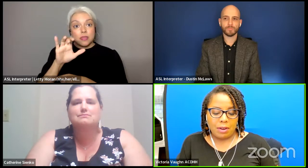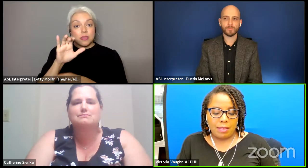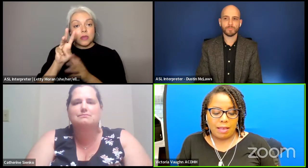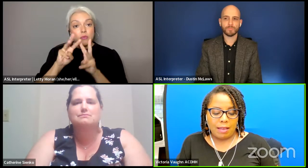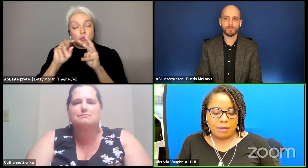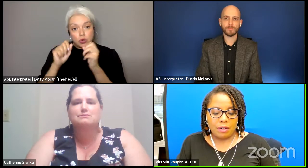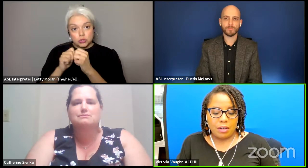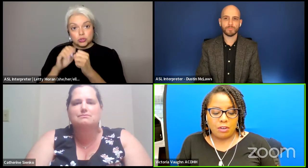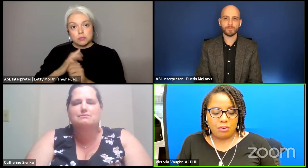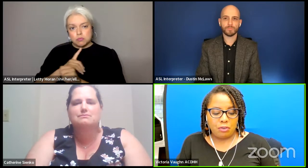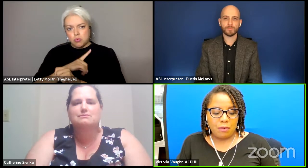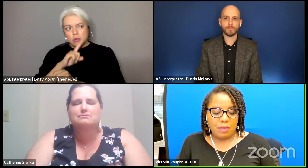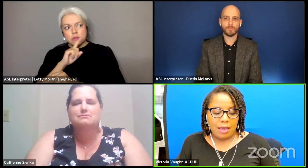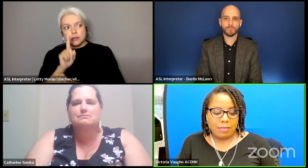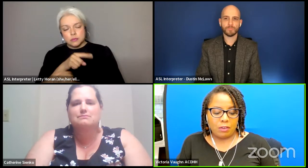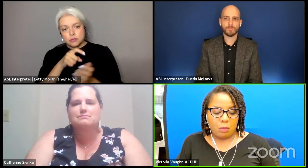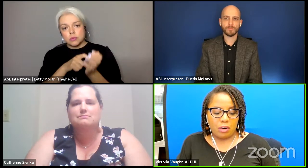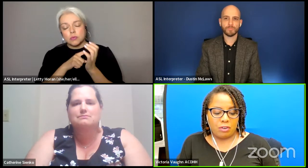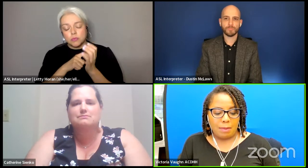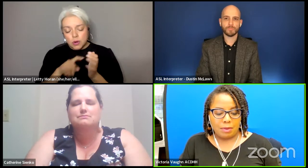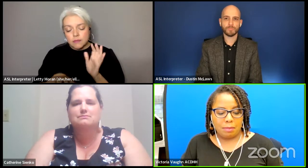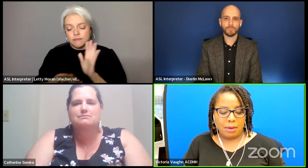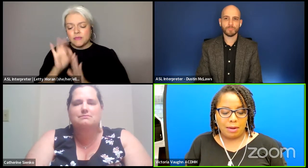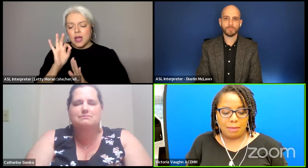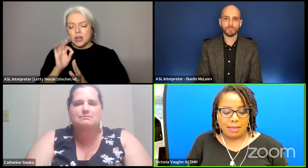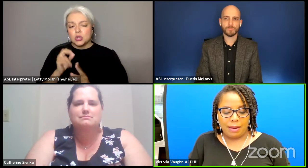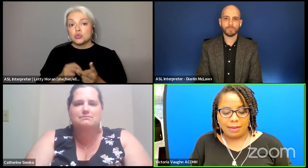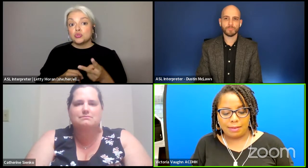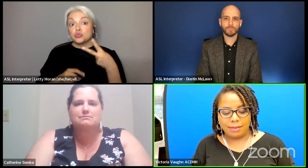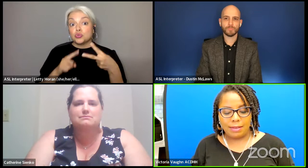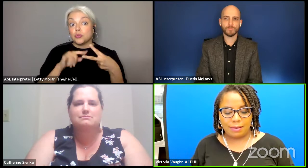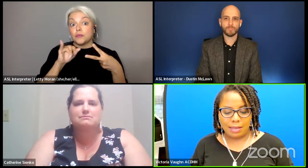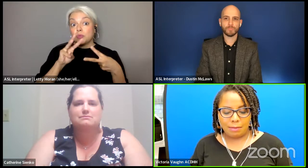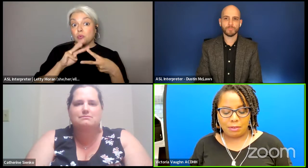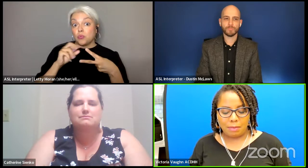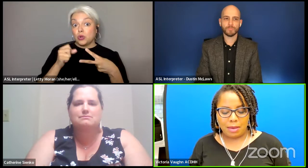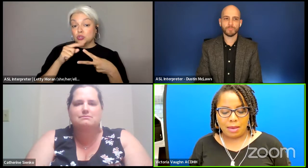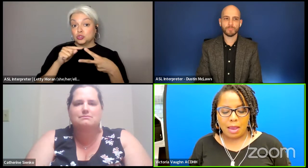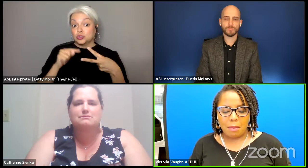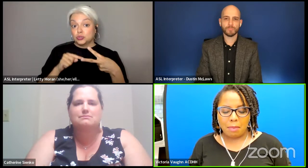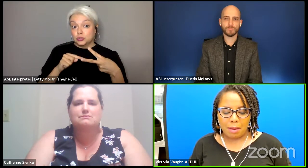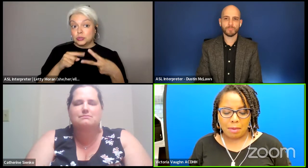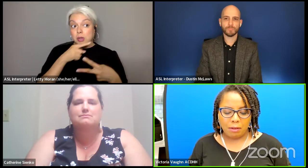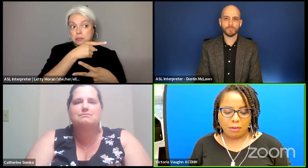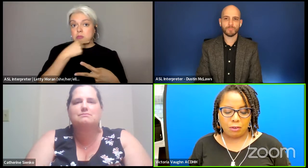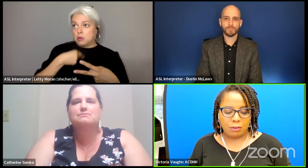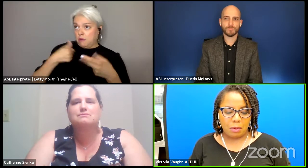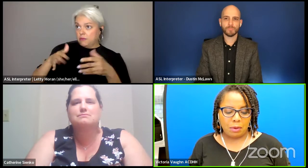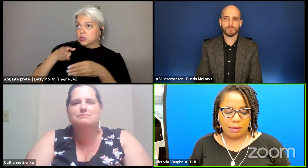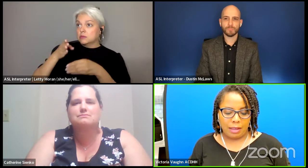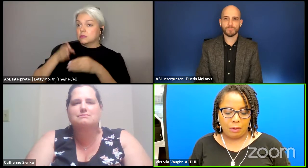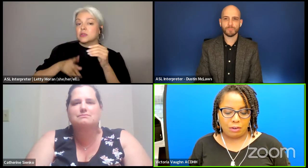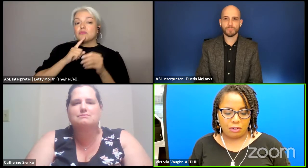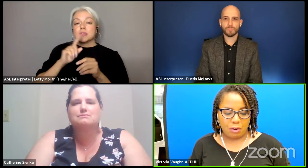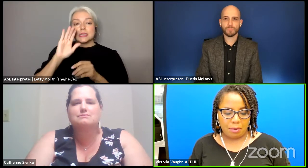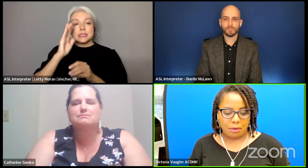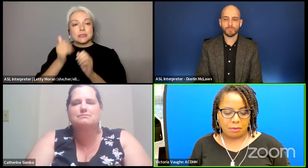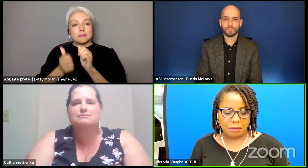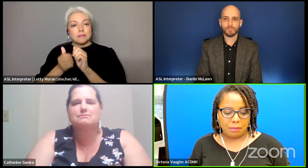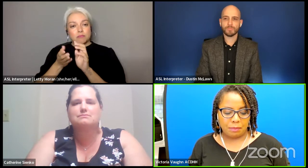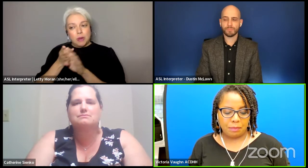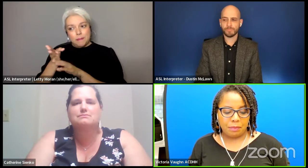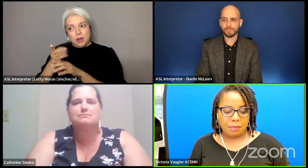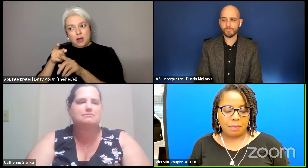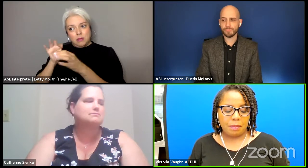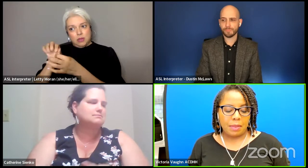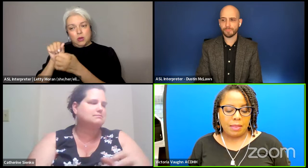staff noted that 2 of the ethics workshops completed by the licensee seemed to be primarily for spoken language